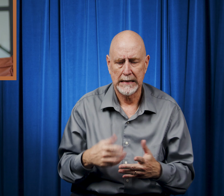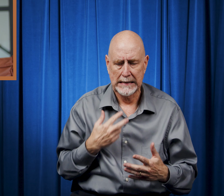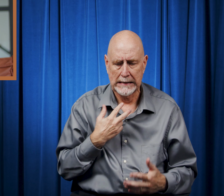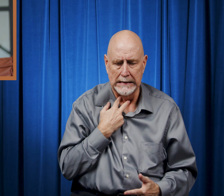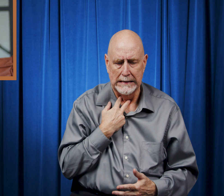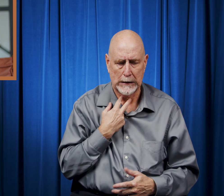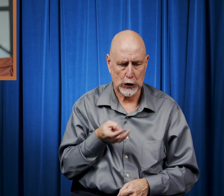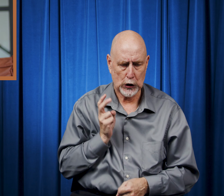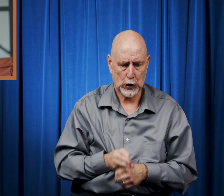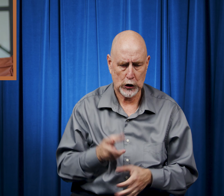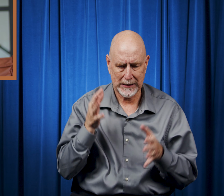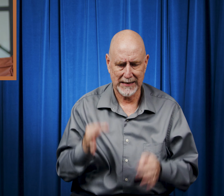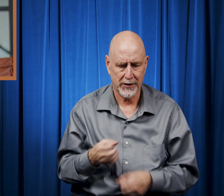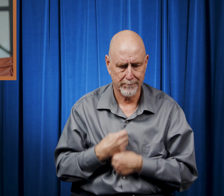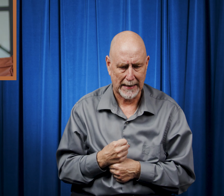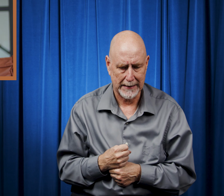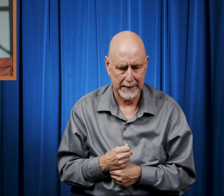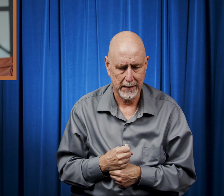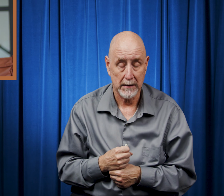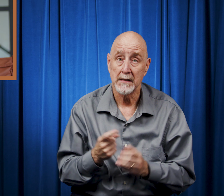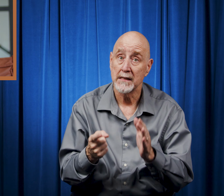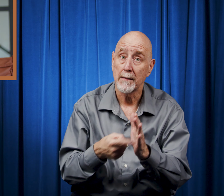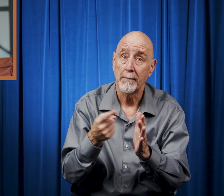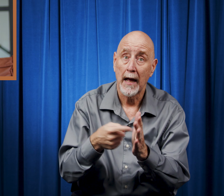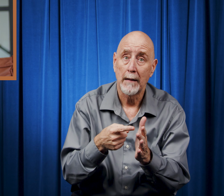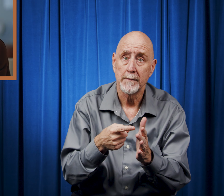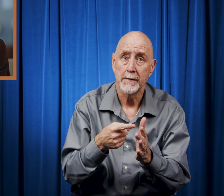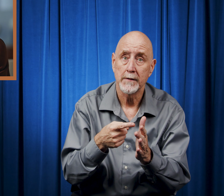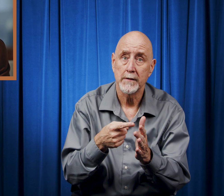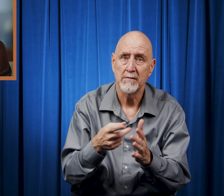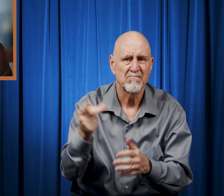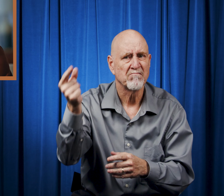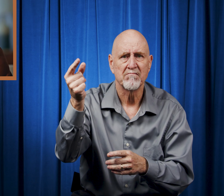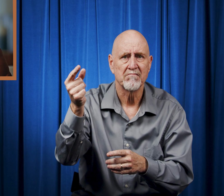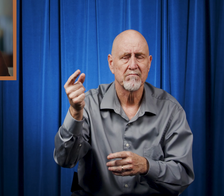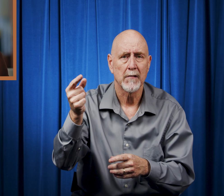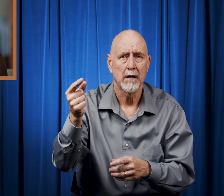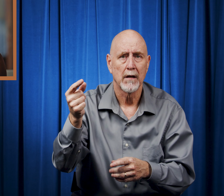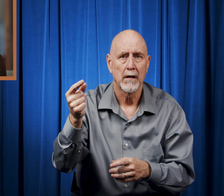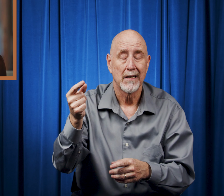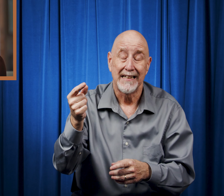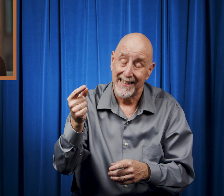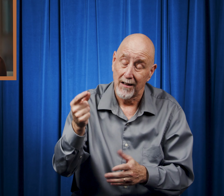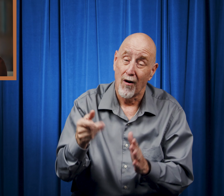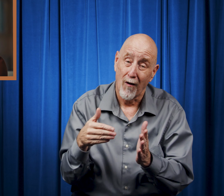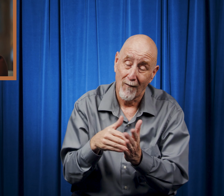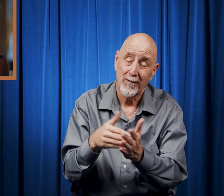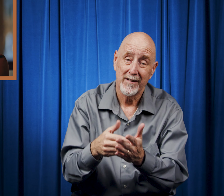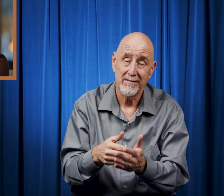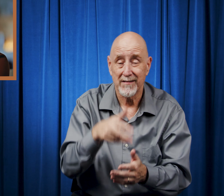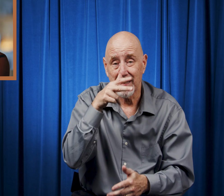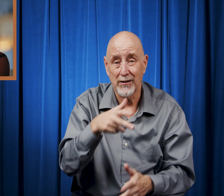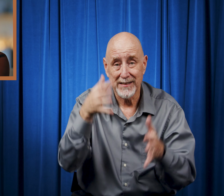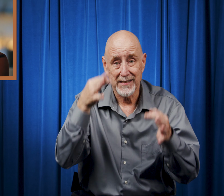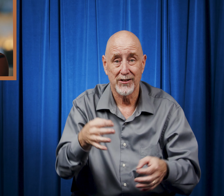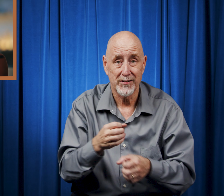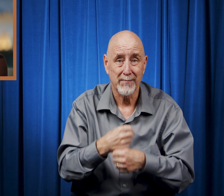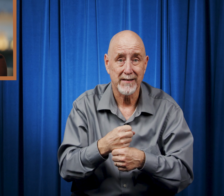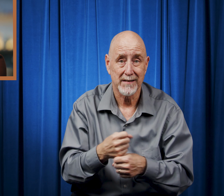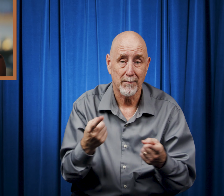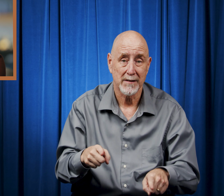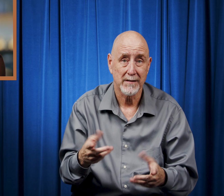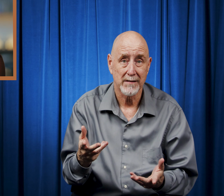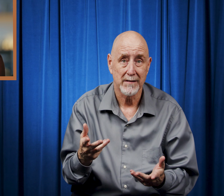have, and whenever we have to make some kind of difficult decision. Now, sometimes we have to decide in a rush, which often results in making